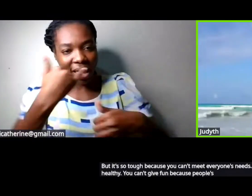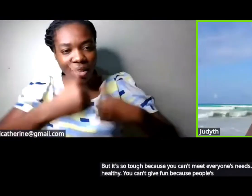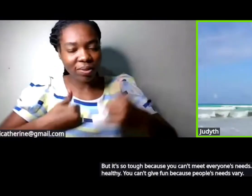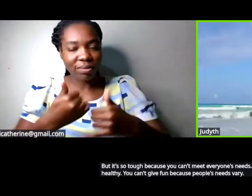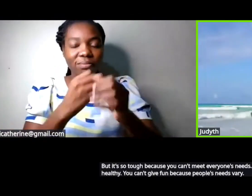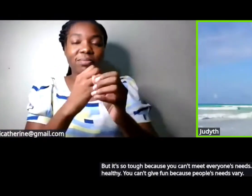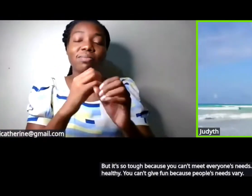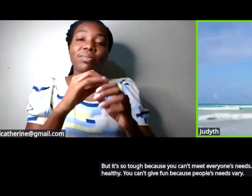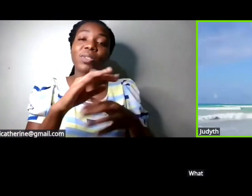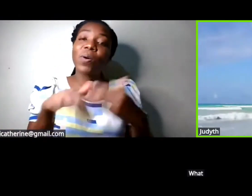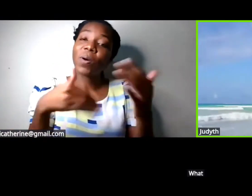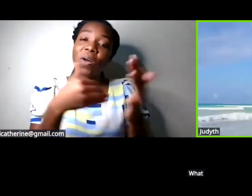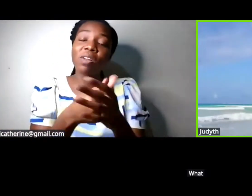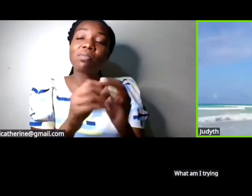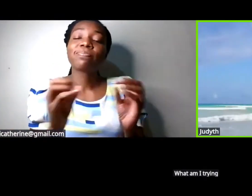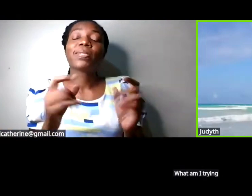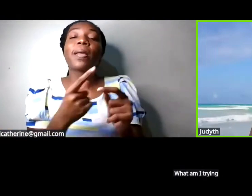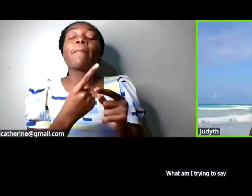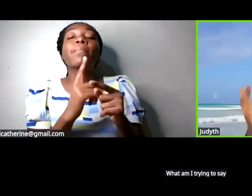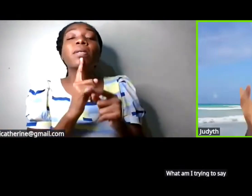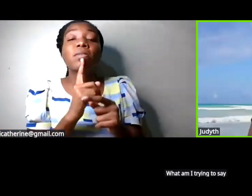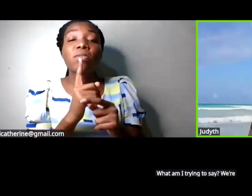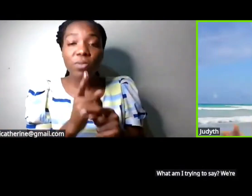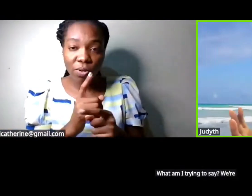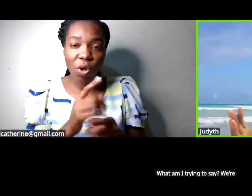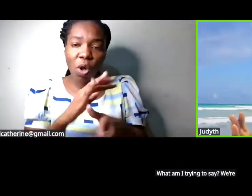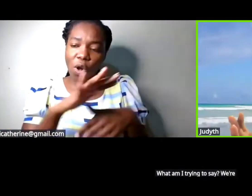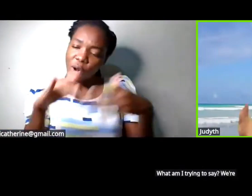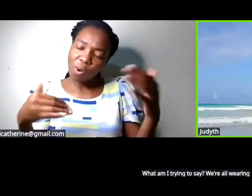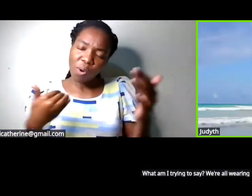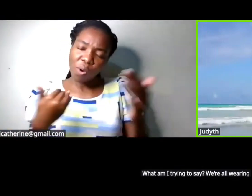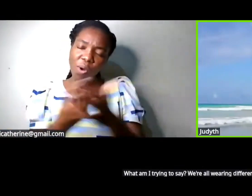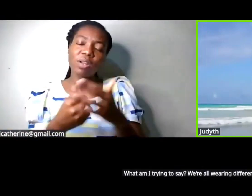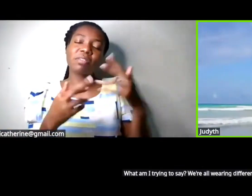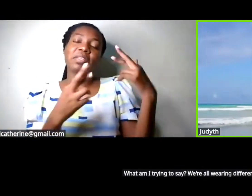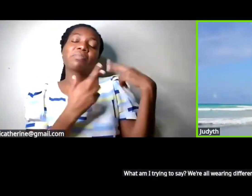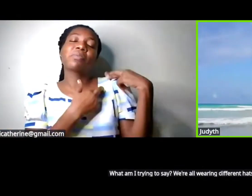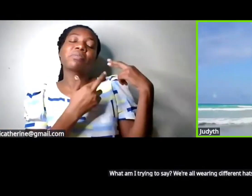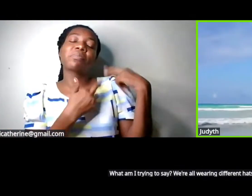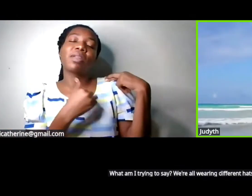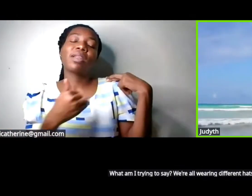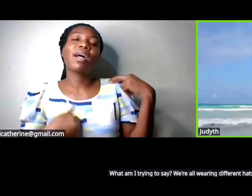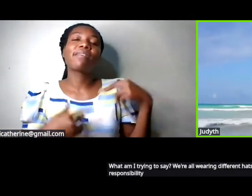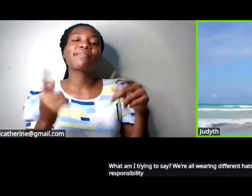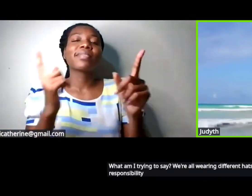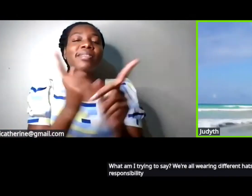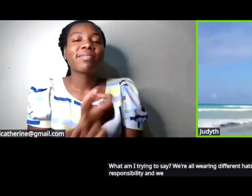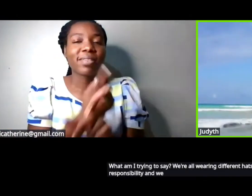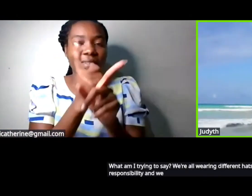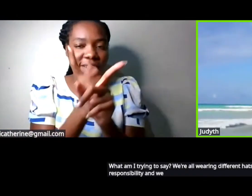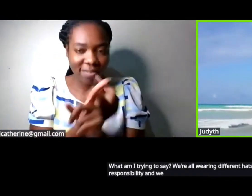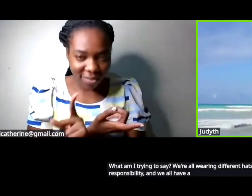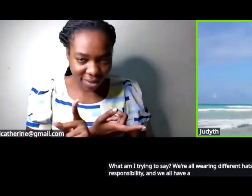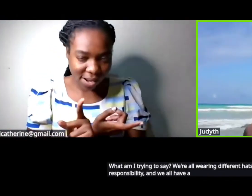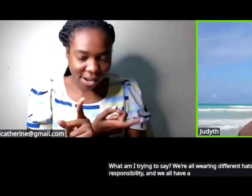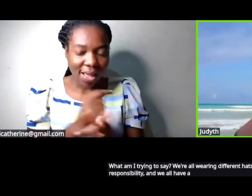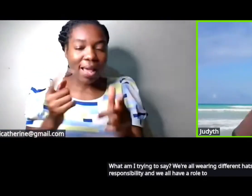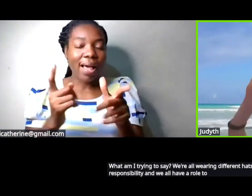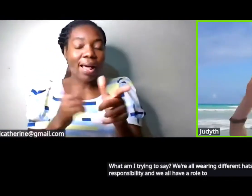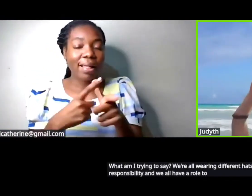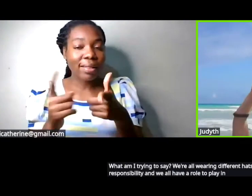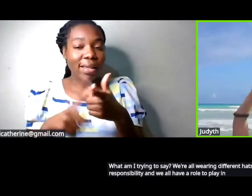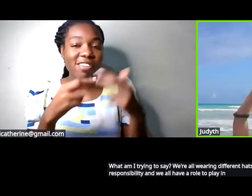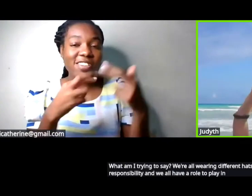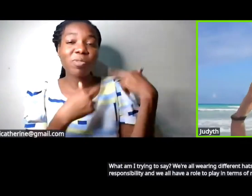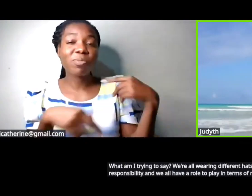What am I trying to say? We're all wearing different hats in terms of responsibility, and we all have a role to play in terms of